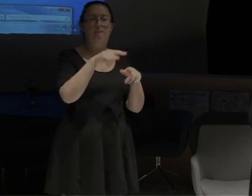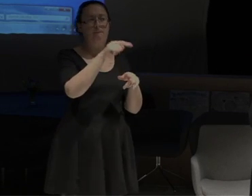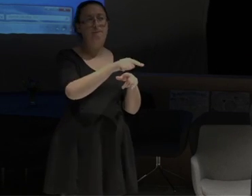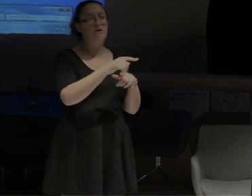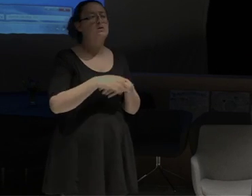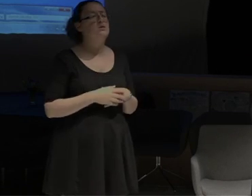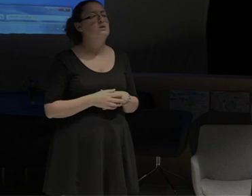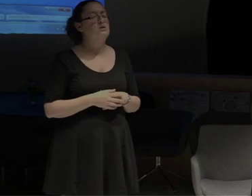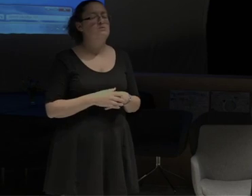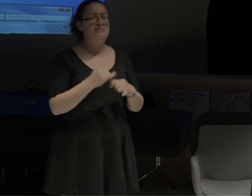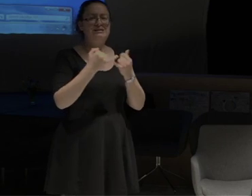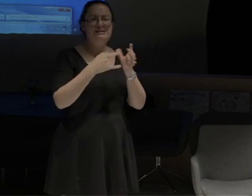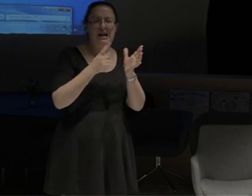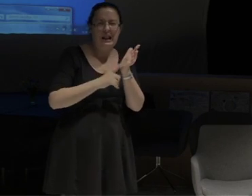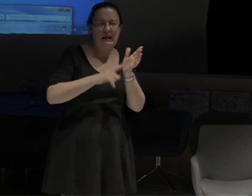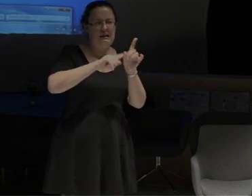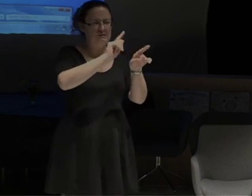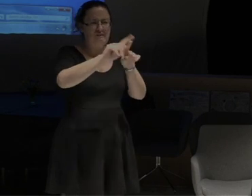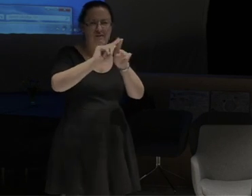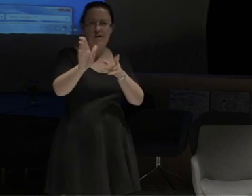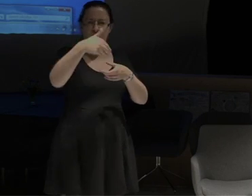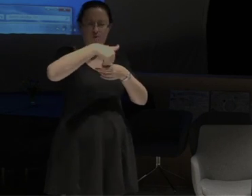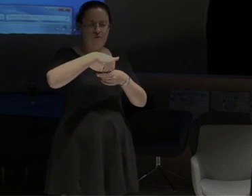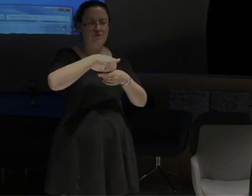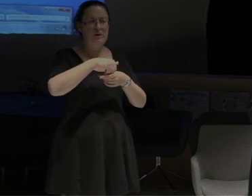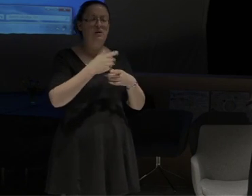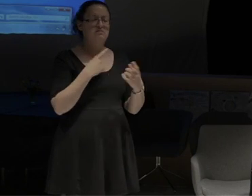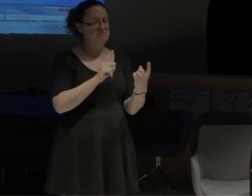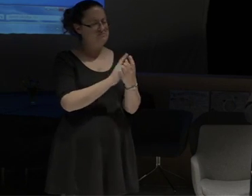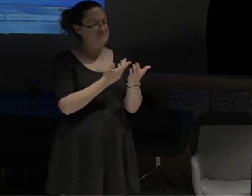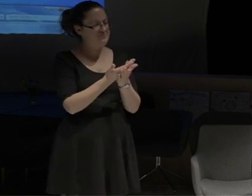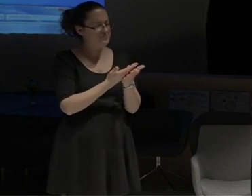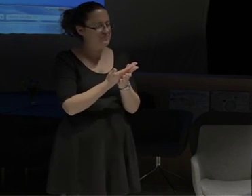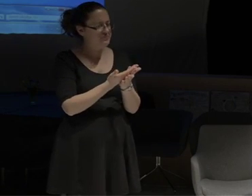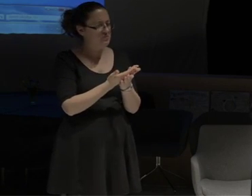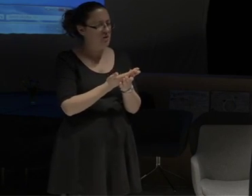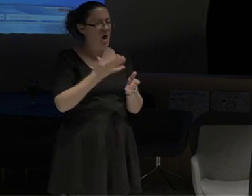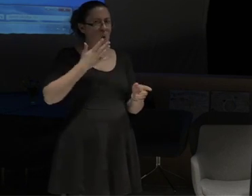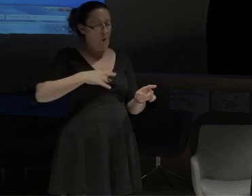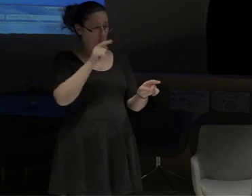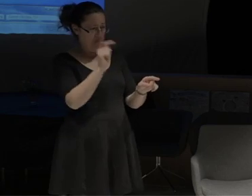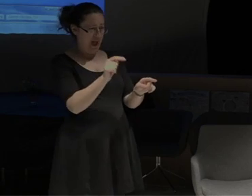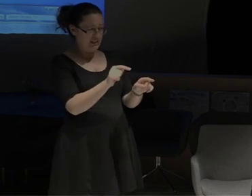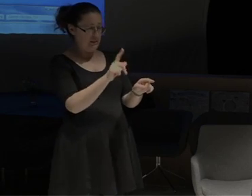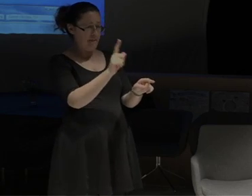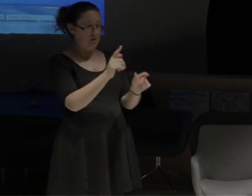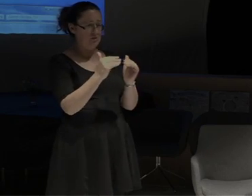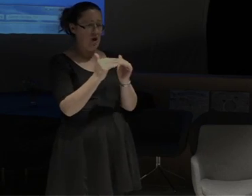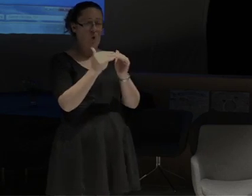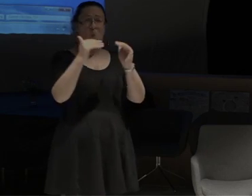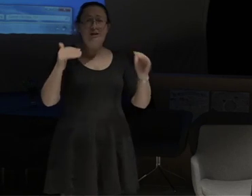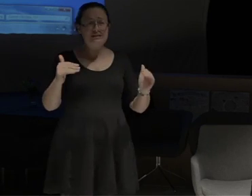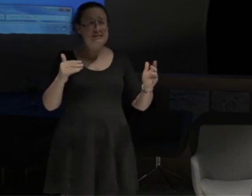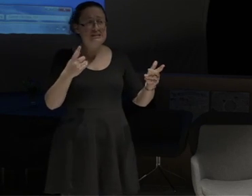other people were involved with me. And when we were talking, I just said to Tina, I want to do that, but I want to do it around equalities, and